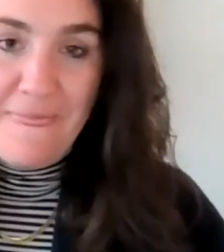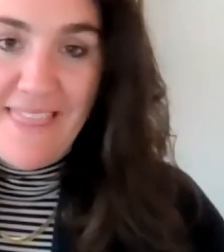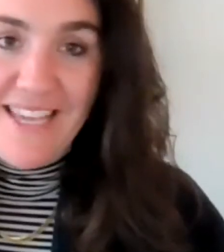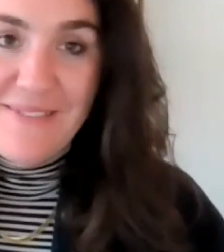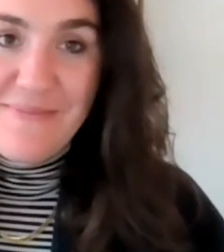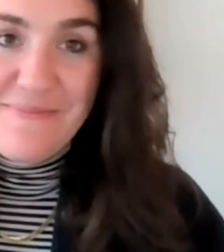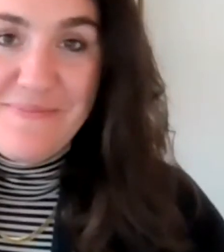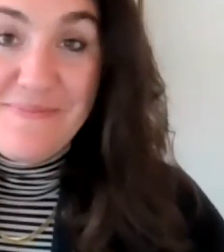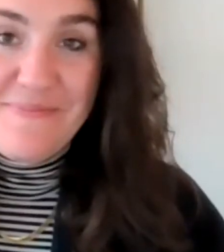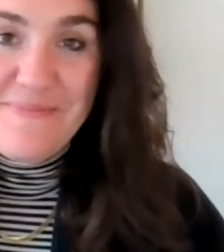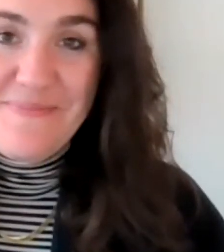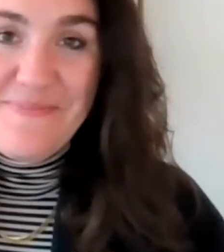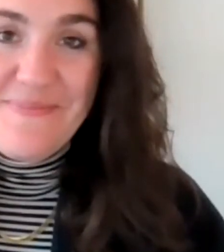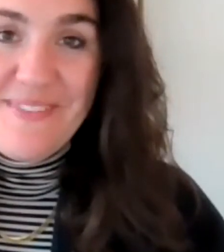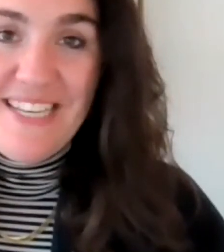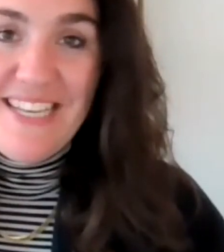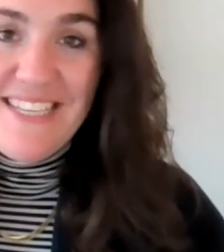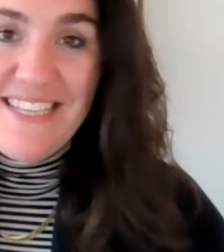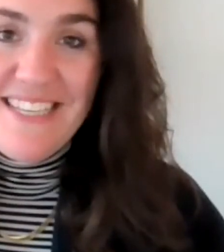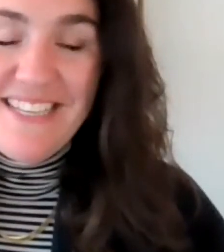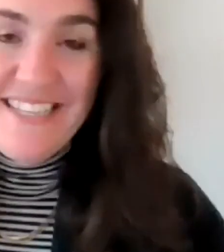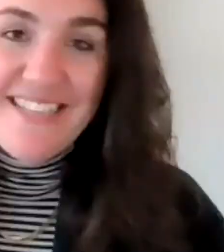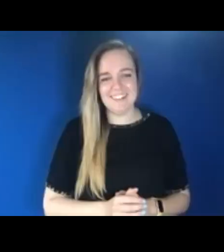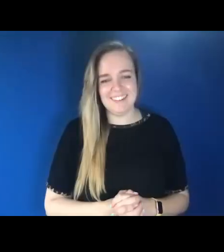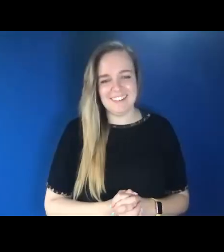We pressed it at the same time, we lost Lou.